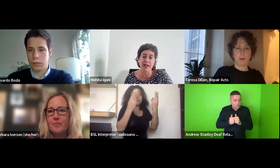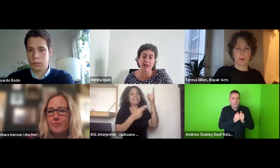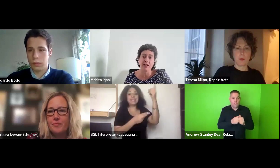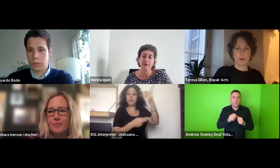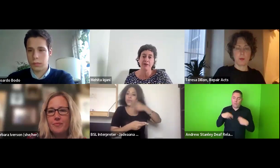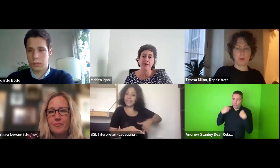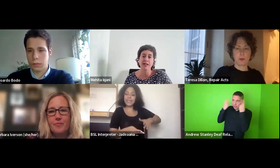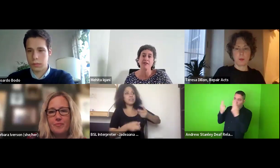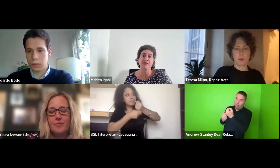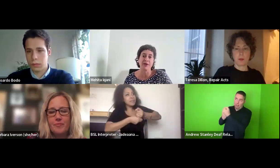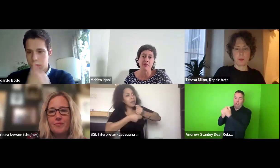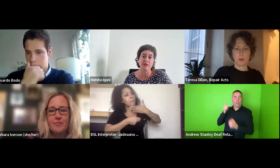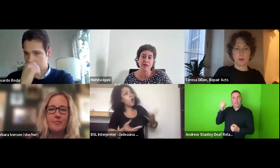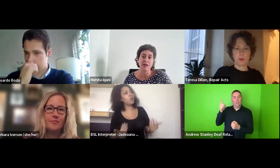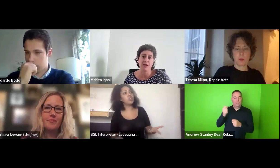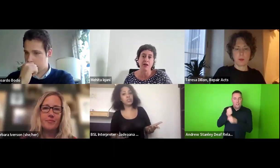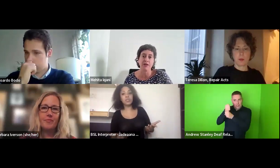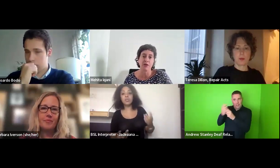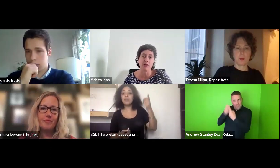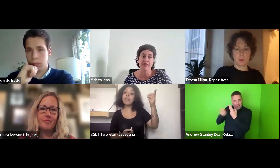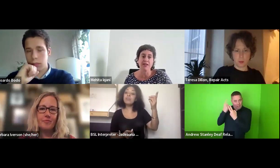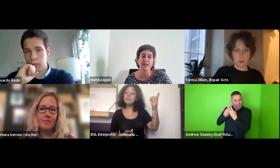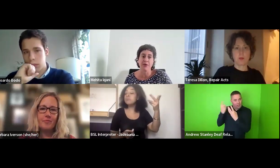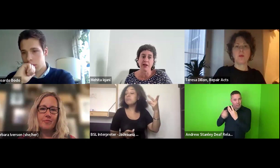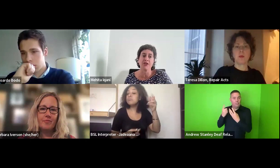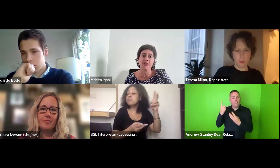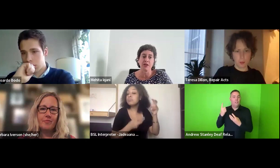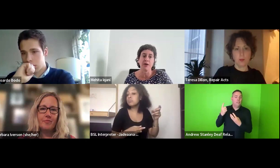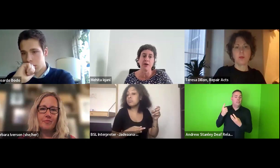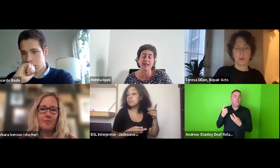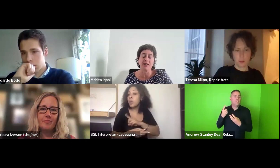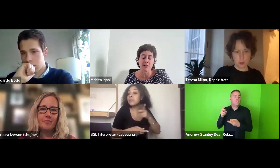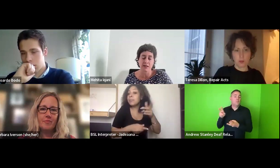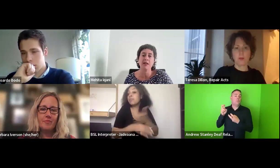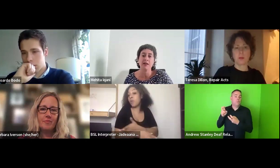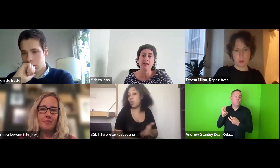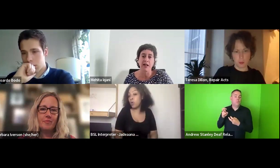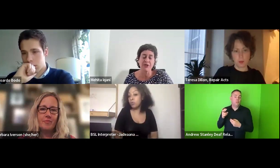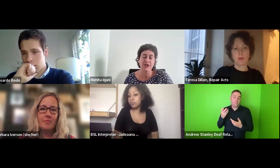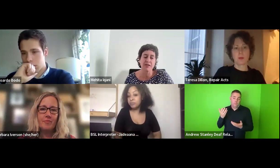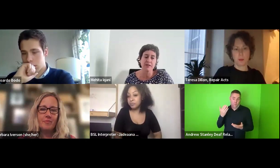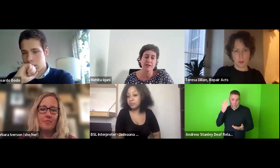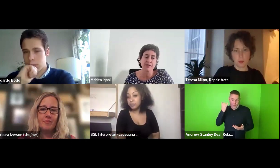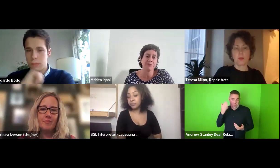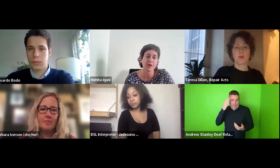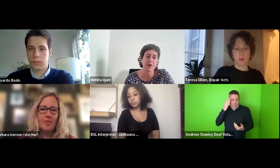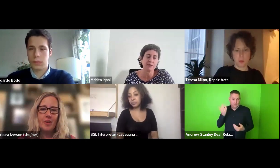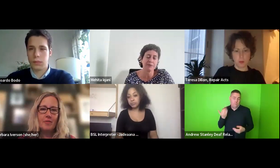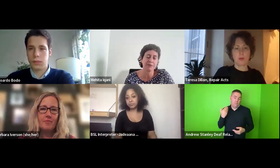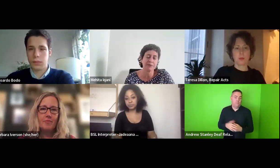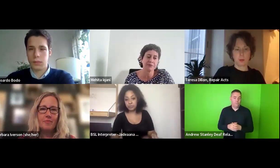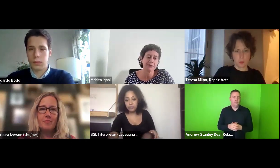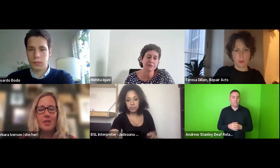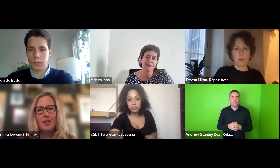to advocate for the rights of Africans on the global stage in relation to e-waste and climate justice.